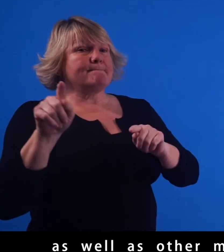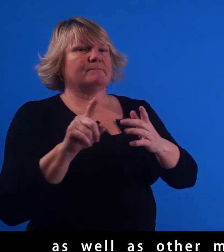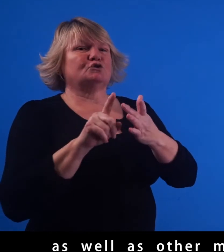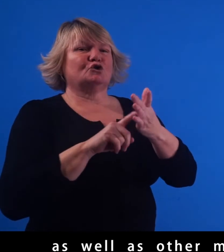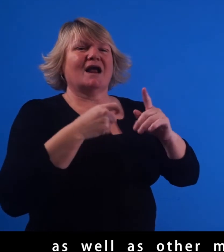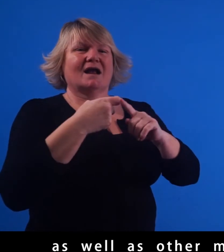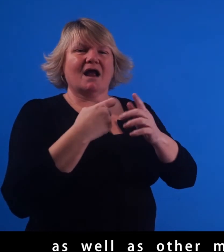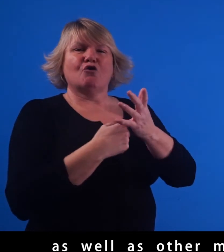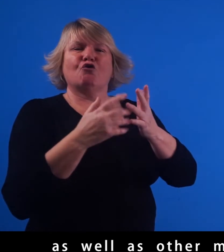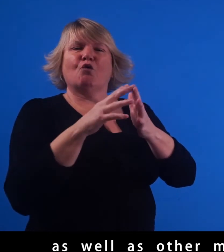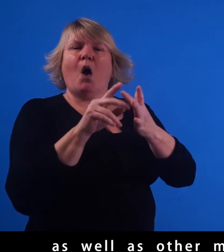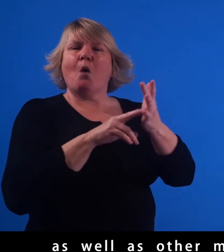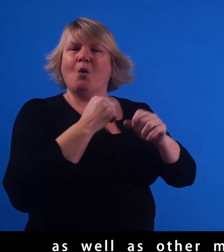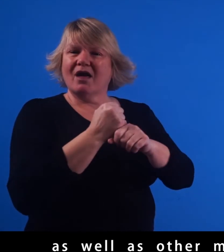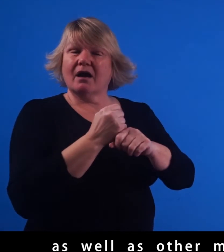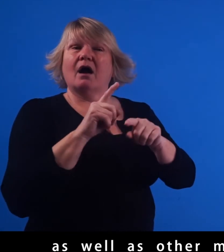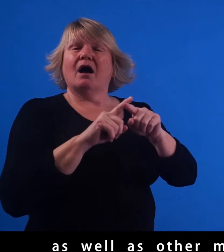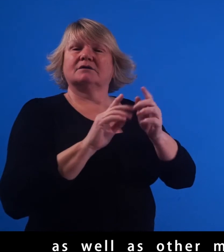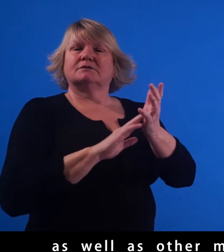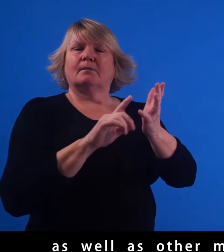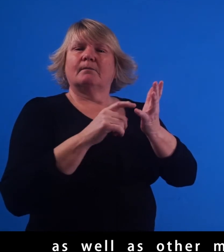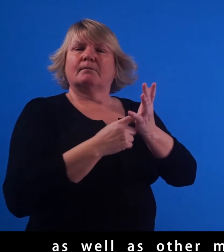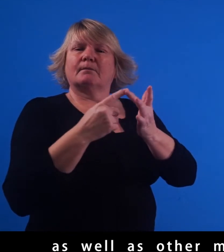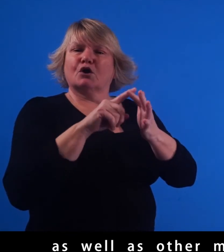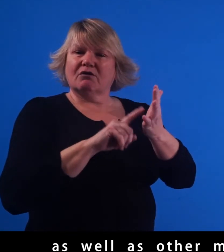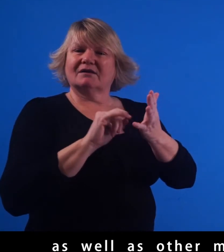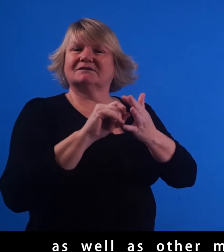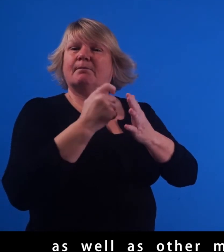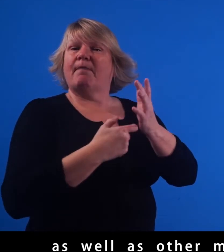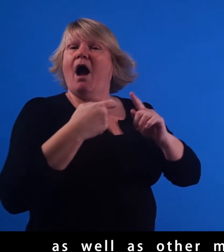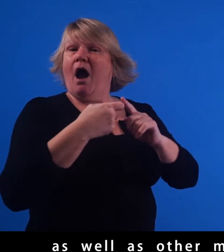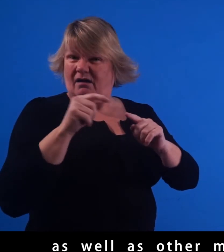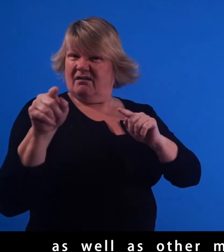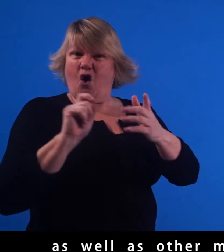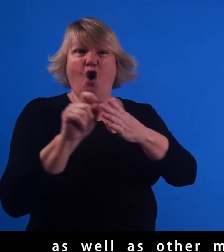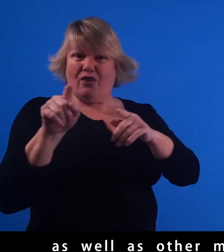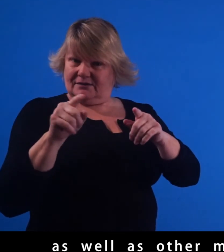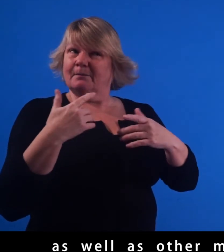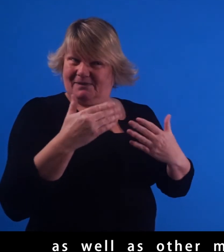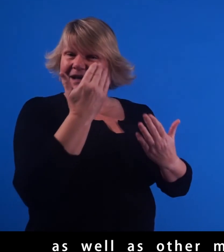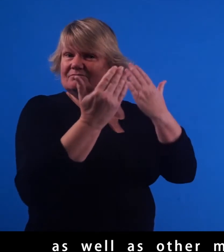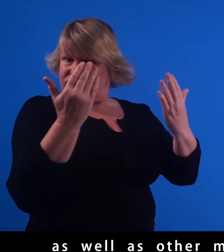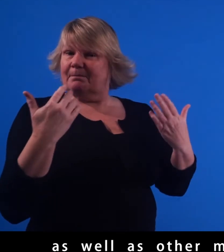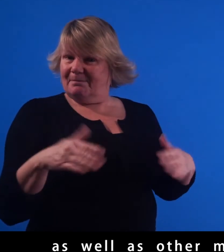as well as other more contemporary authors, including J.K. Rowling and Muriel